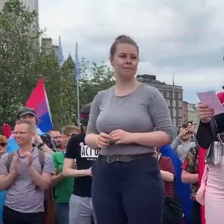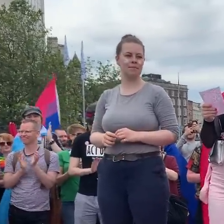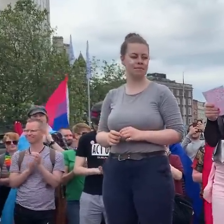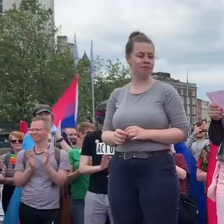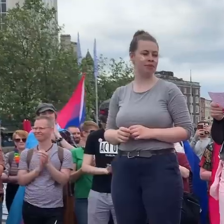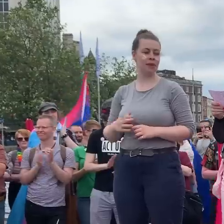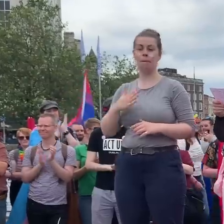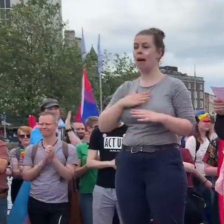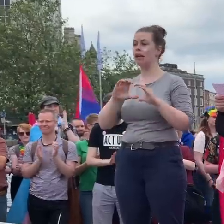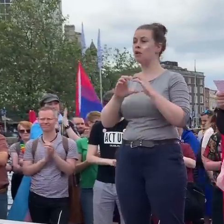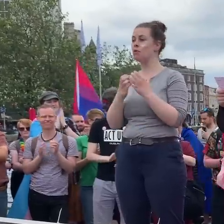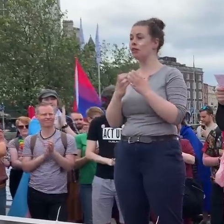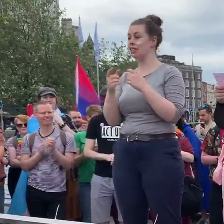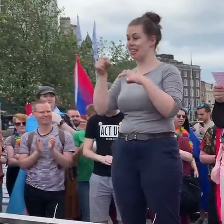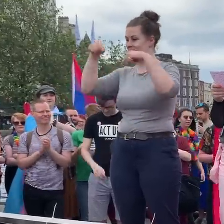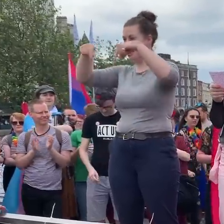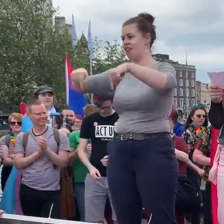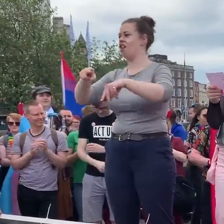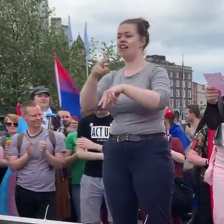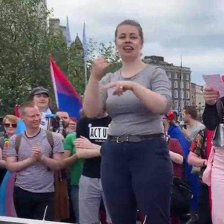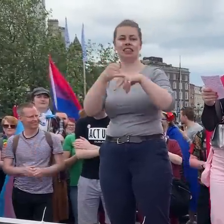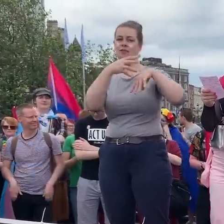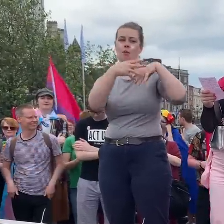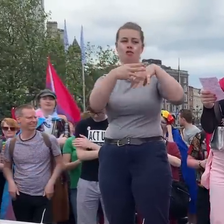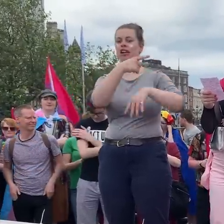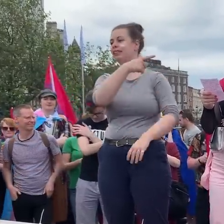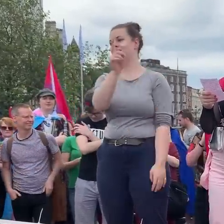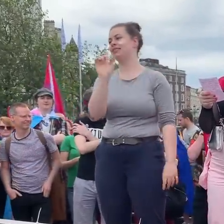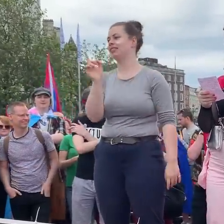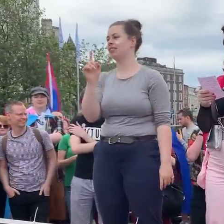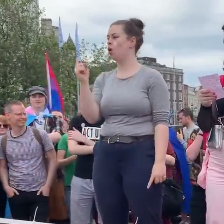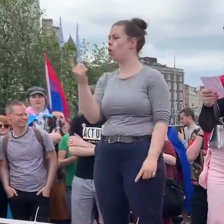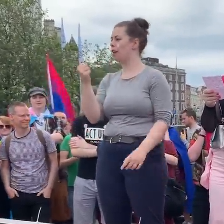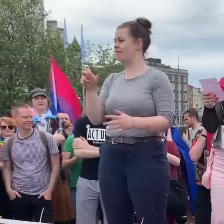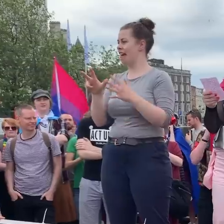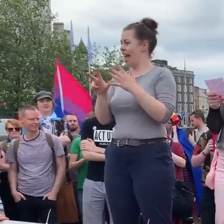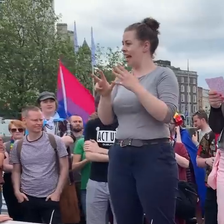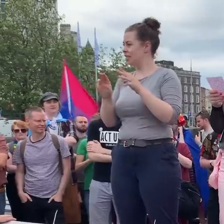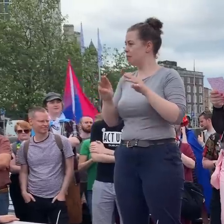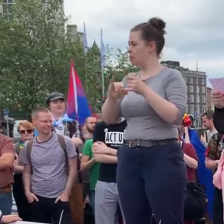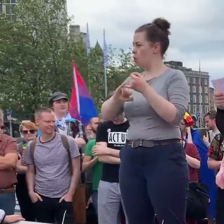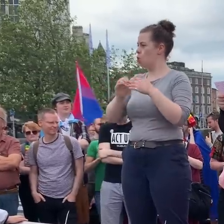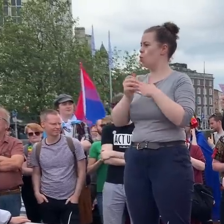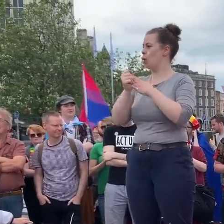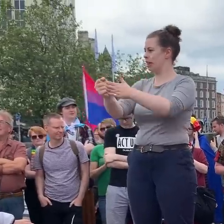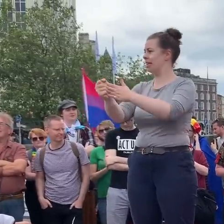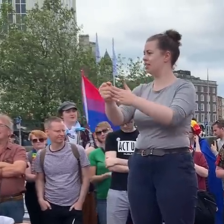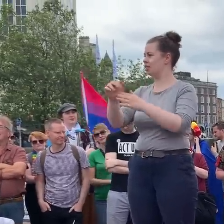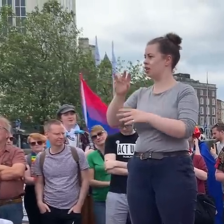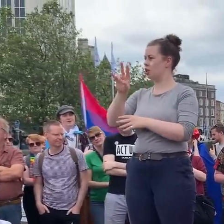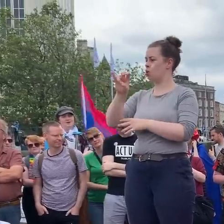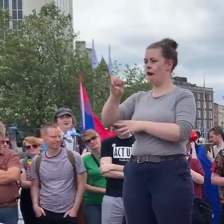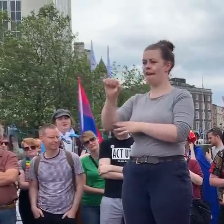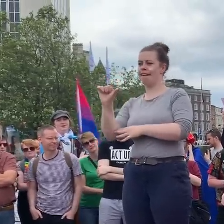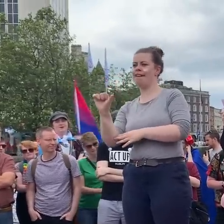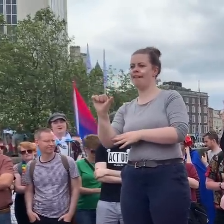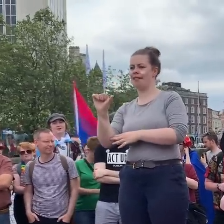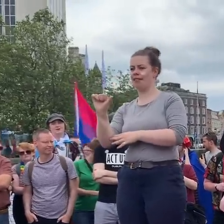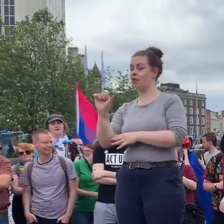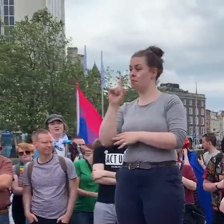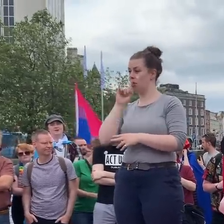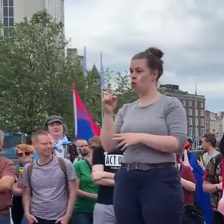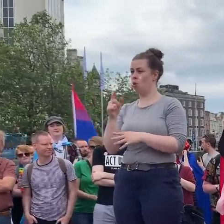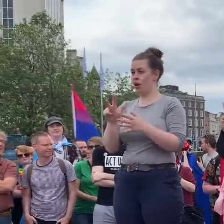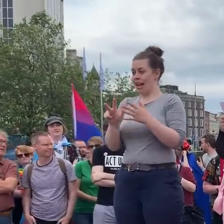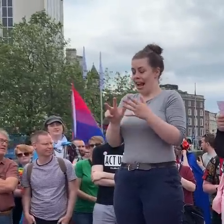My community is here, not in the parade. There are only 8 of us leading Queer Action Ireland at the moment, but there were only 8 people